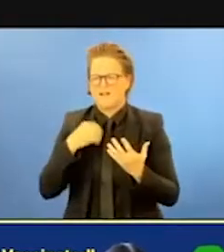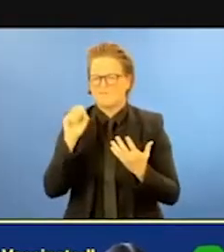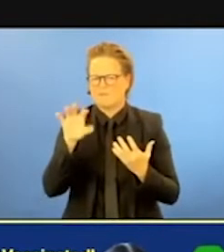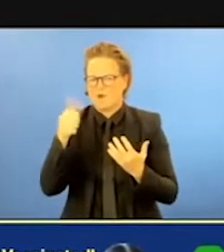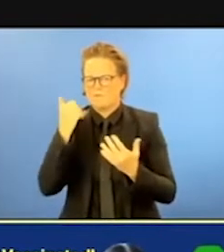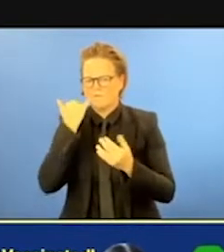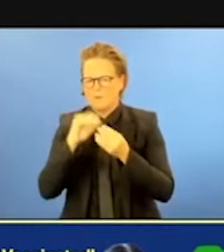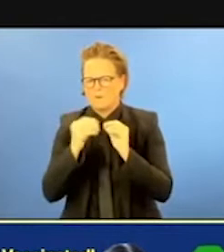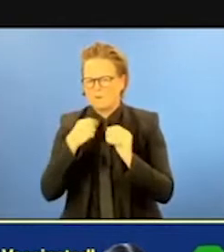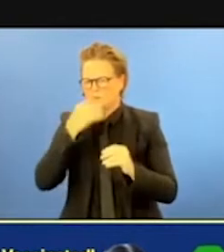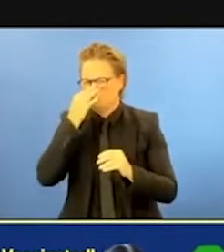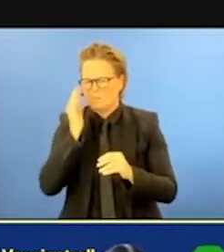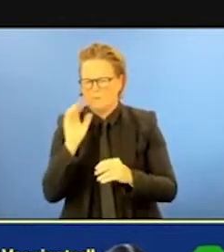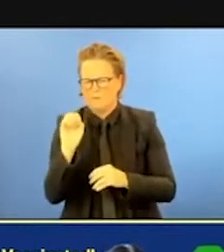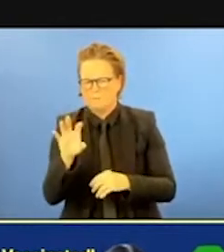slide, please.